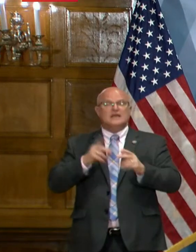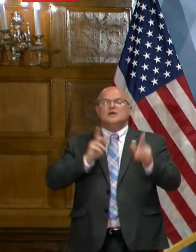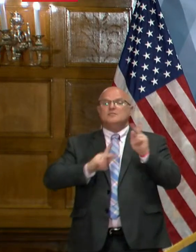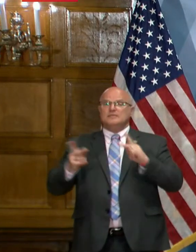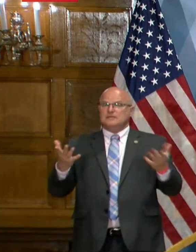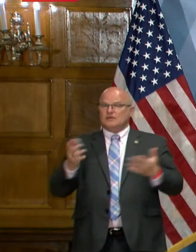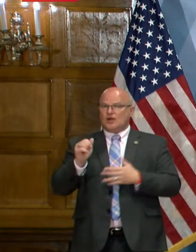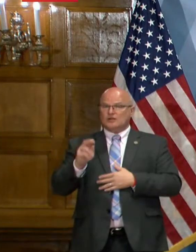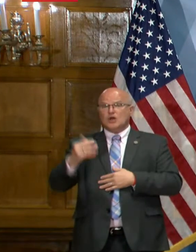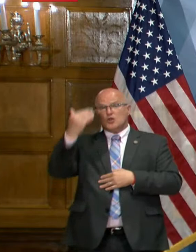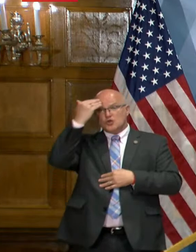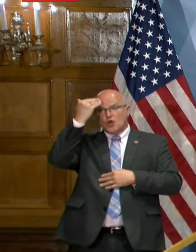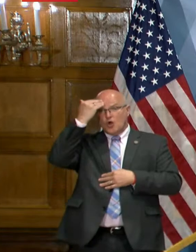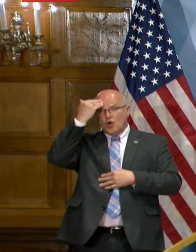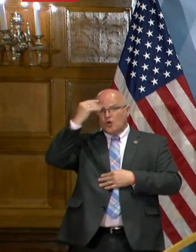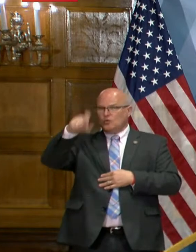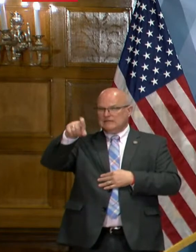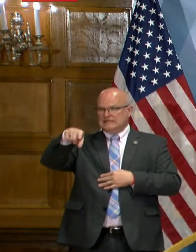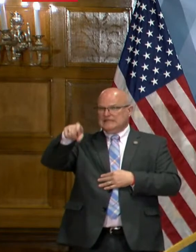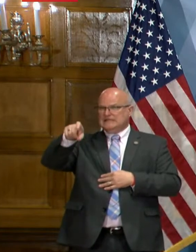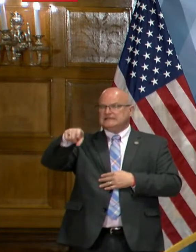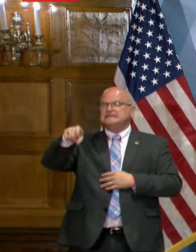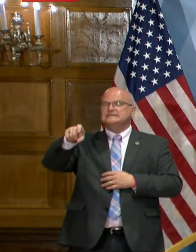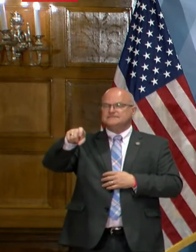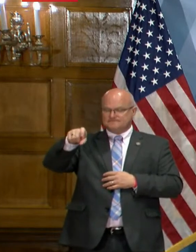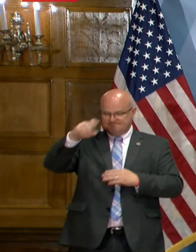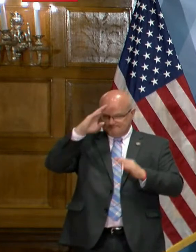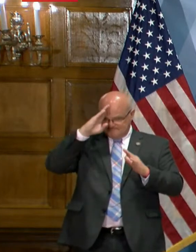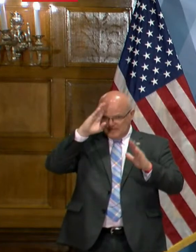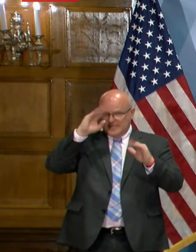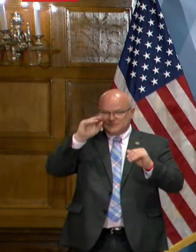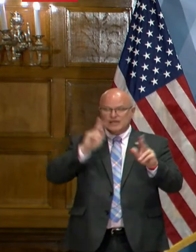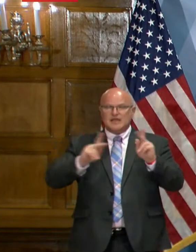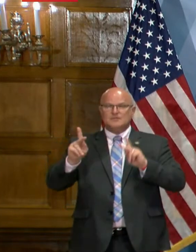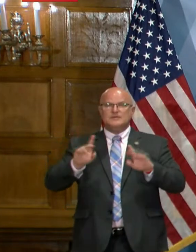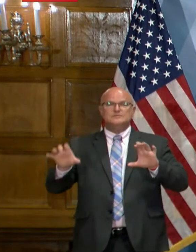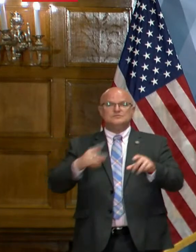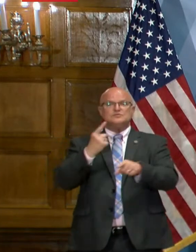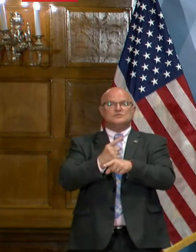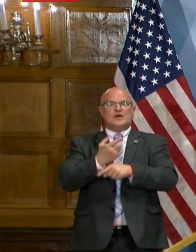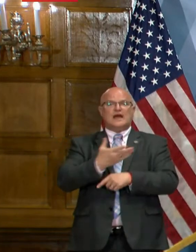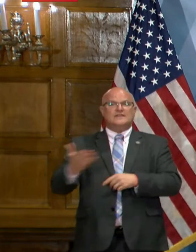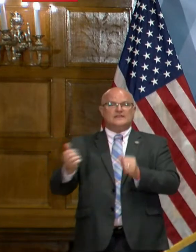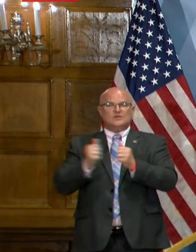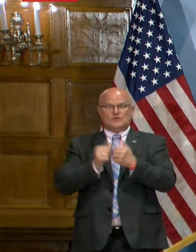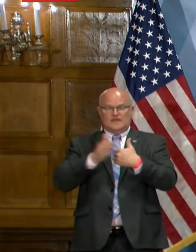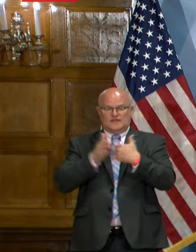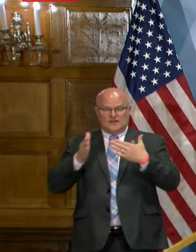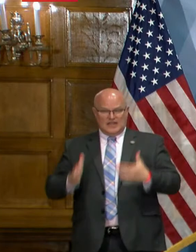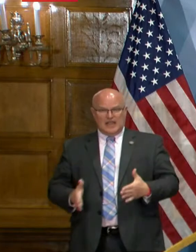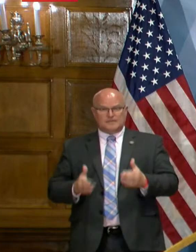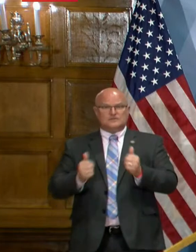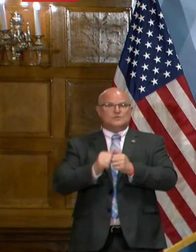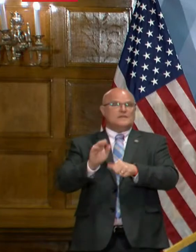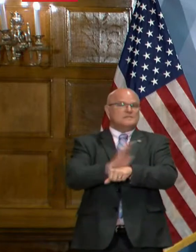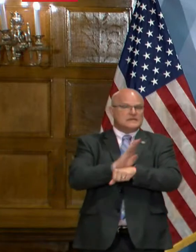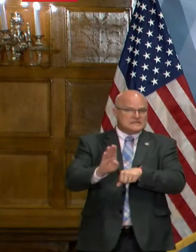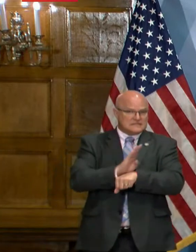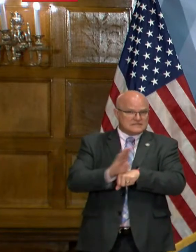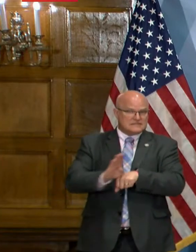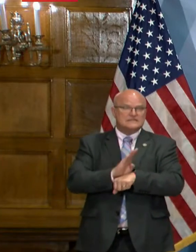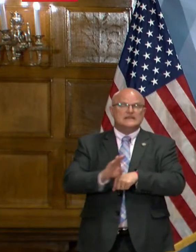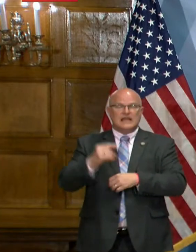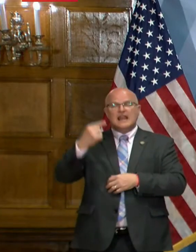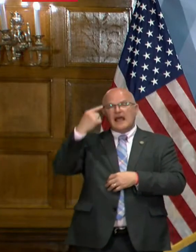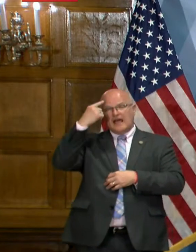People in Arkansas know what needs to be done, and we expect them to do the right thing with their neighbors and with their businesses,